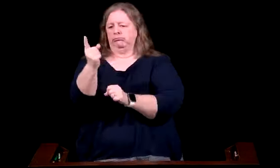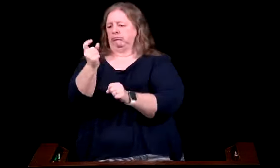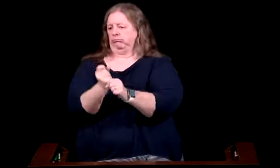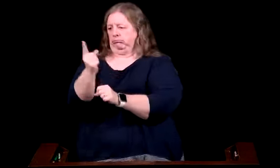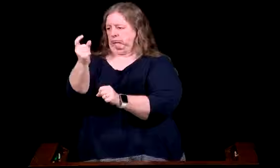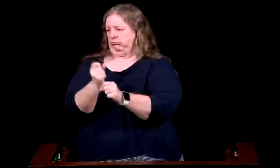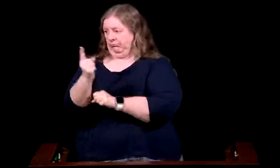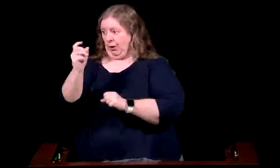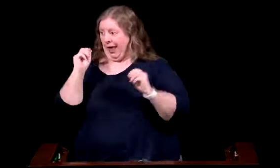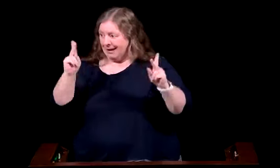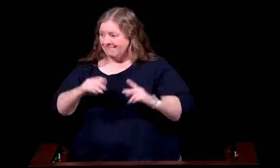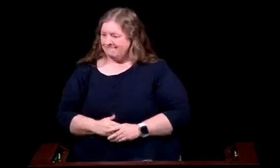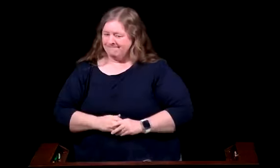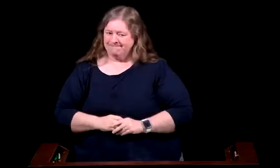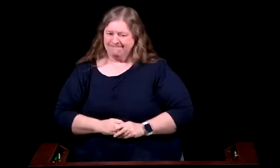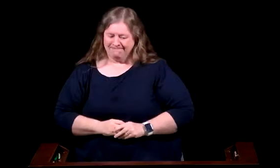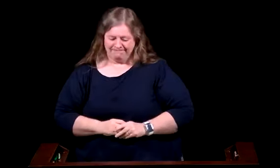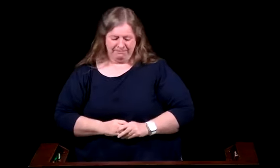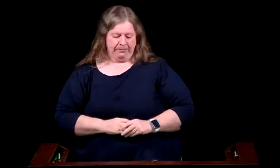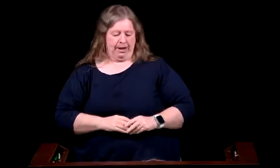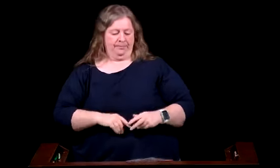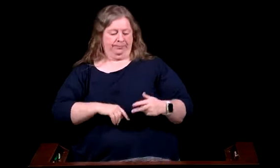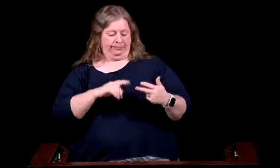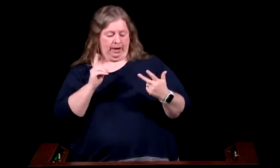that meeting, and that happens every year. It's just our annual meeting.